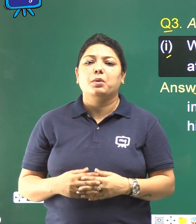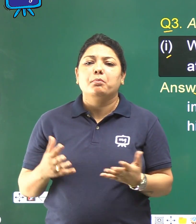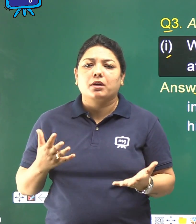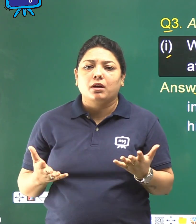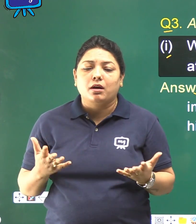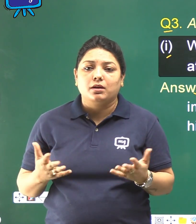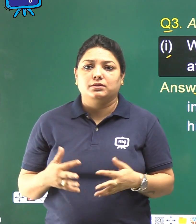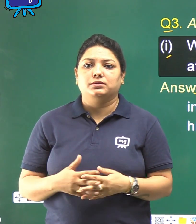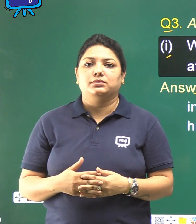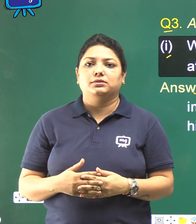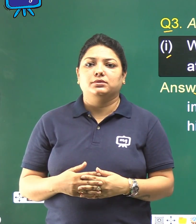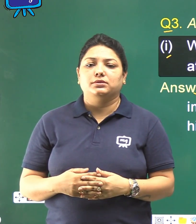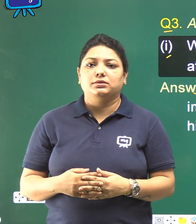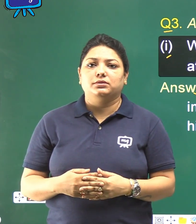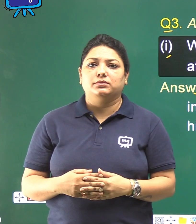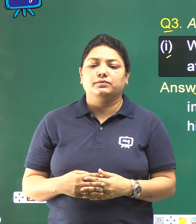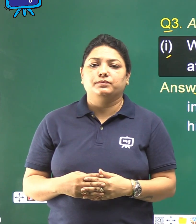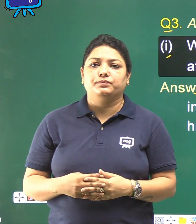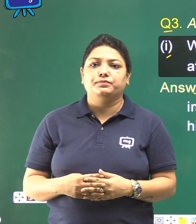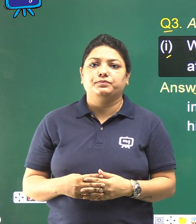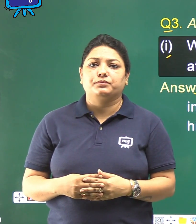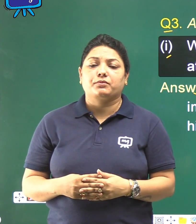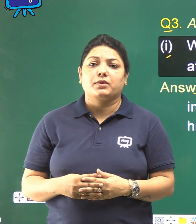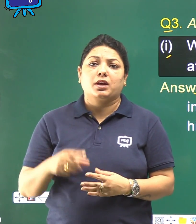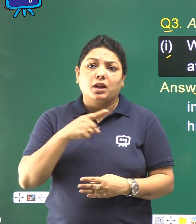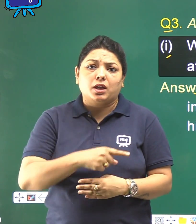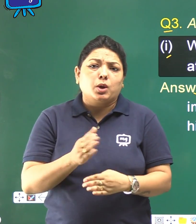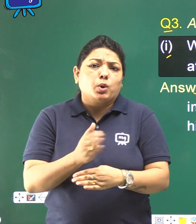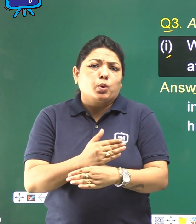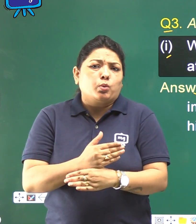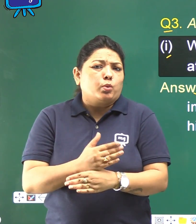because he was so impatient